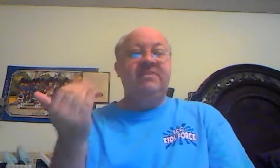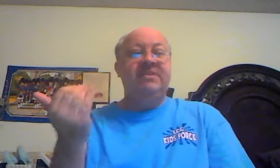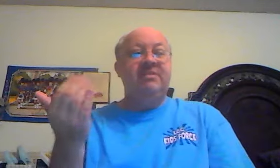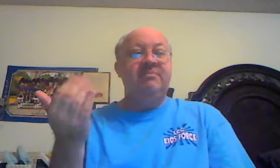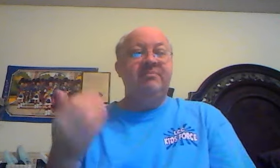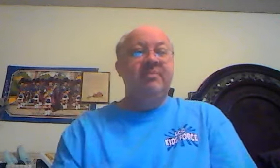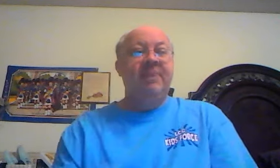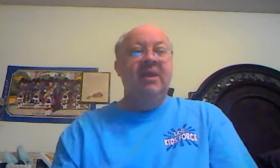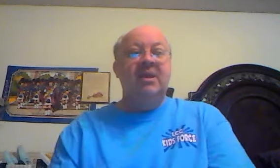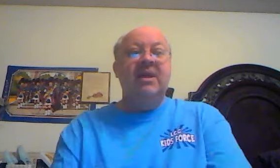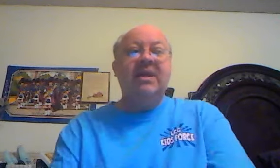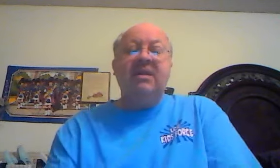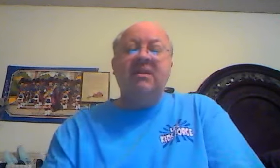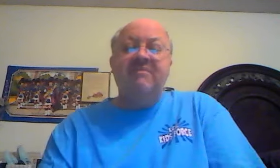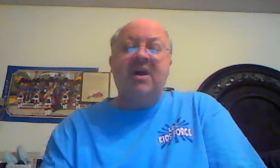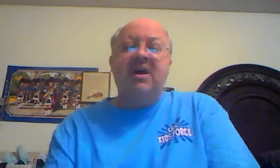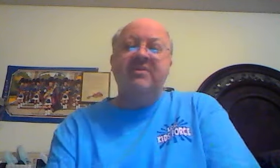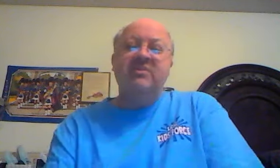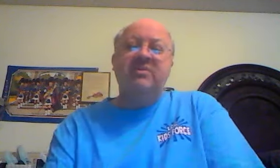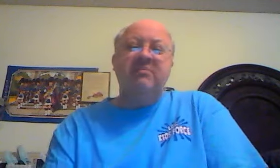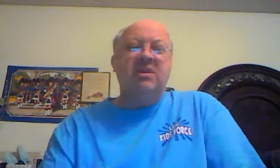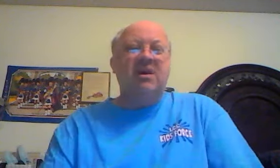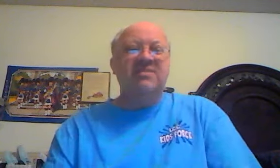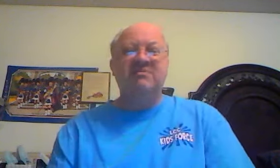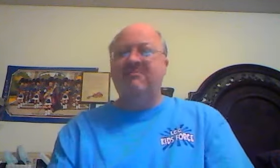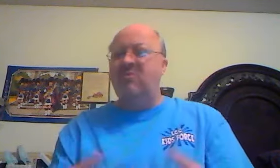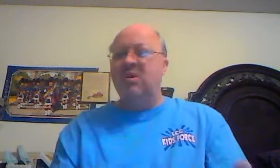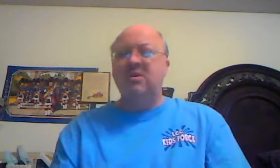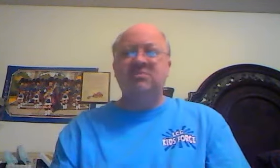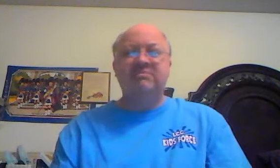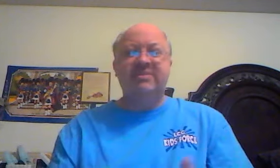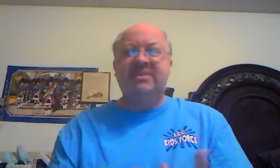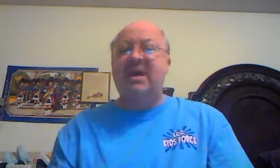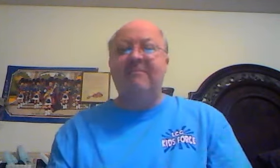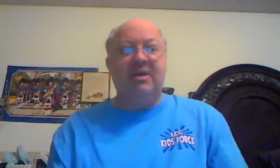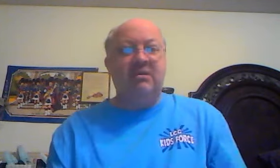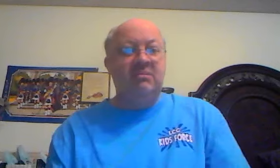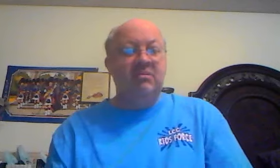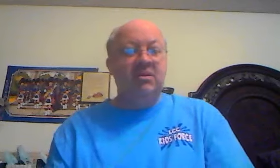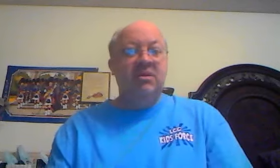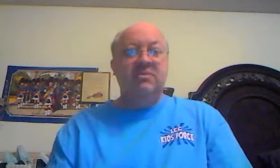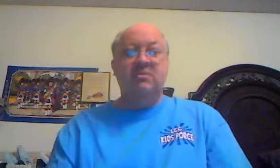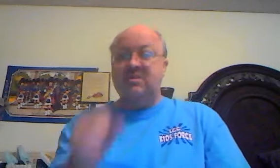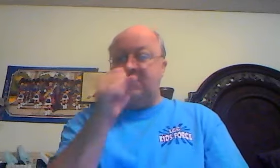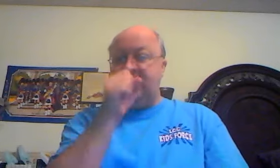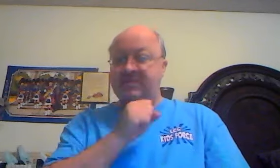$15. A gallon of ice cream costs 4 something. So we'll start with ice